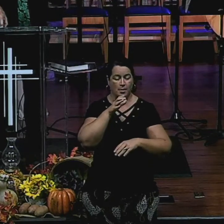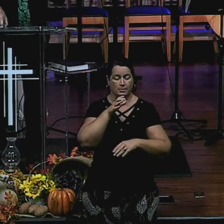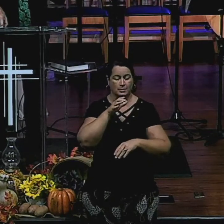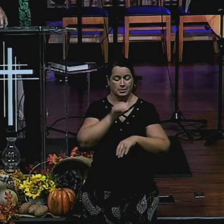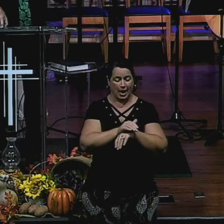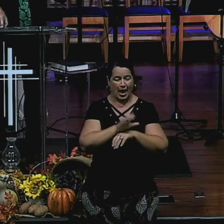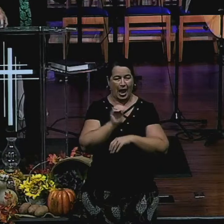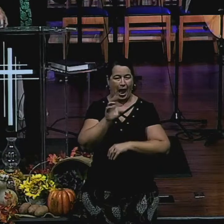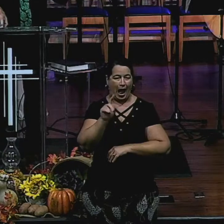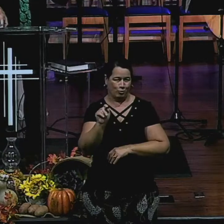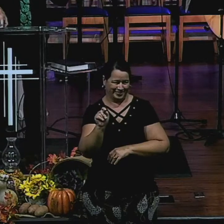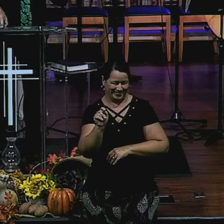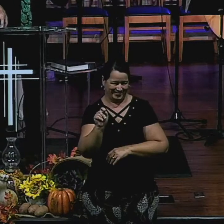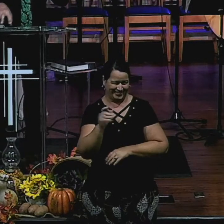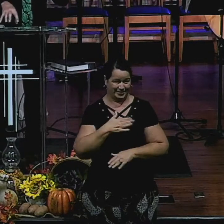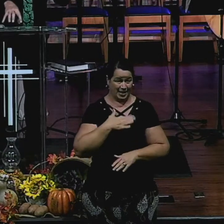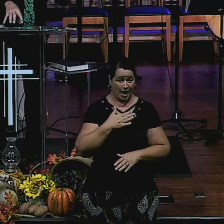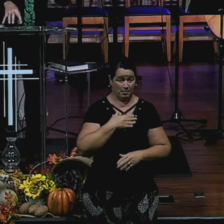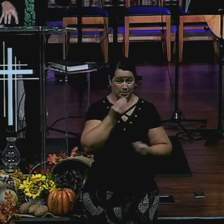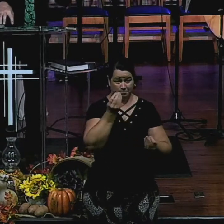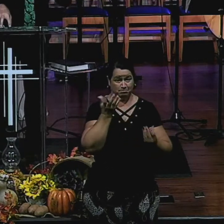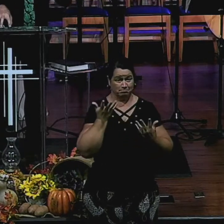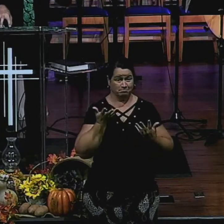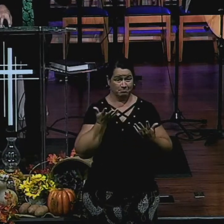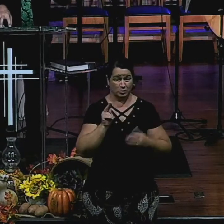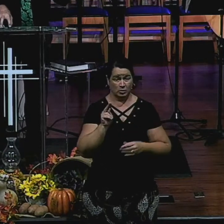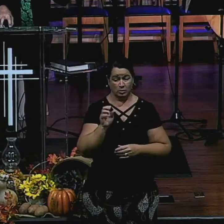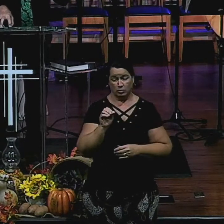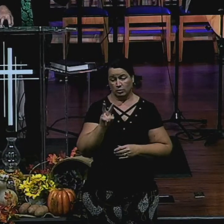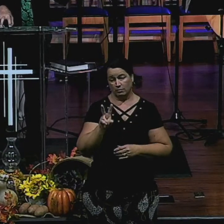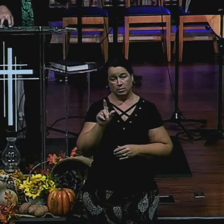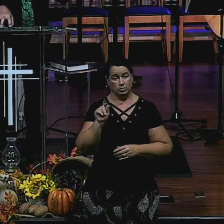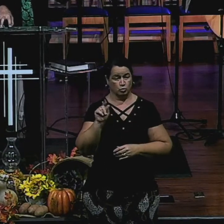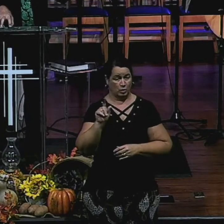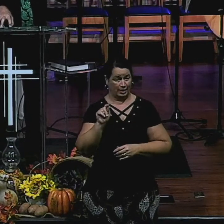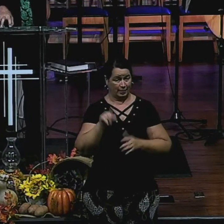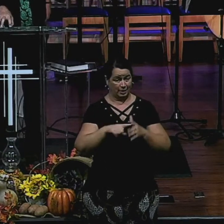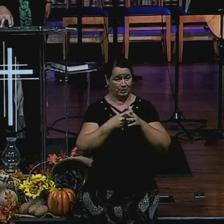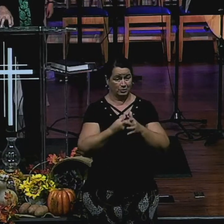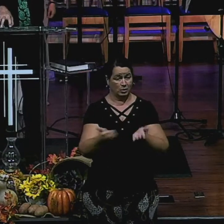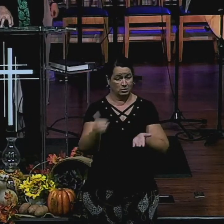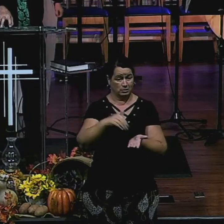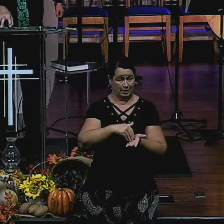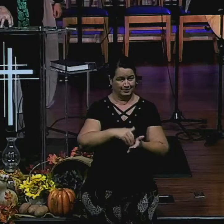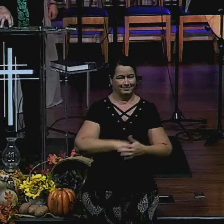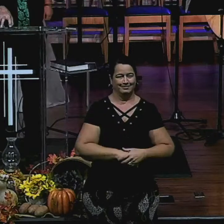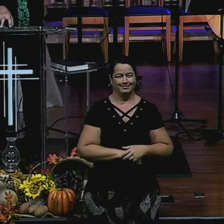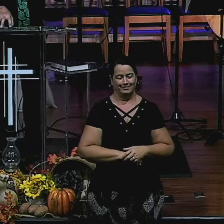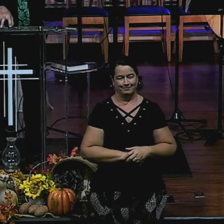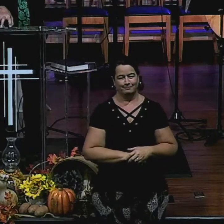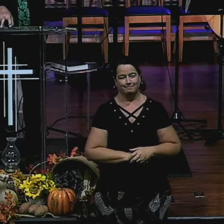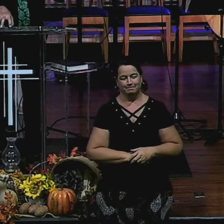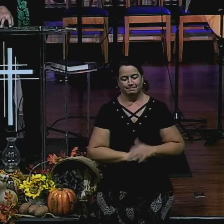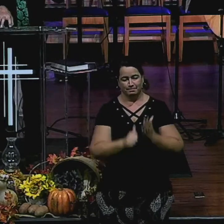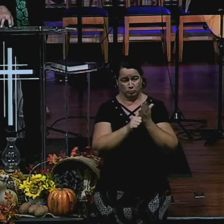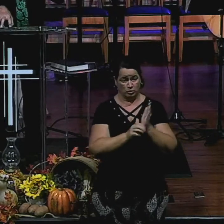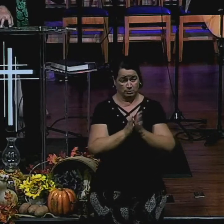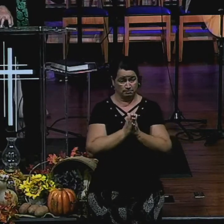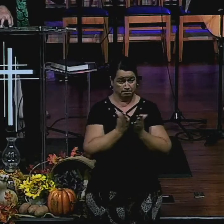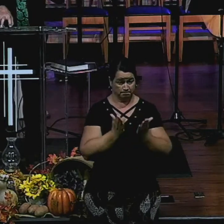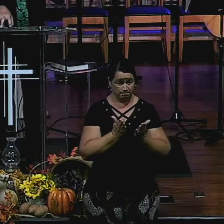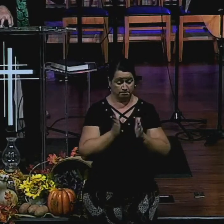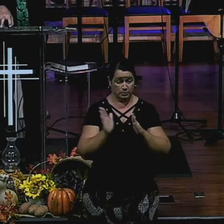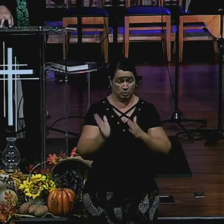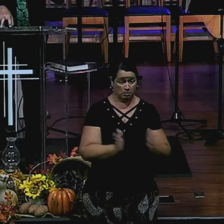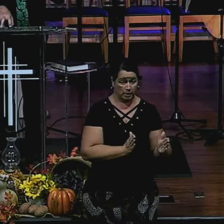moms are very happy. They've told me that. On November 20th, and you can read about that in the bulletin. If you plan on coming to